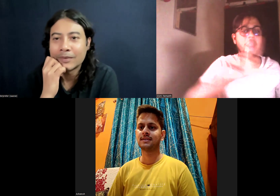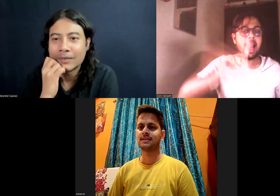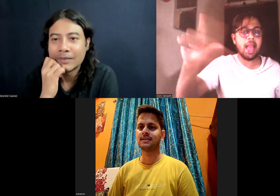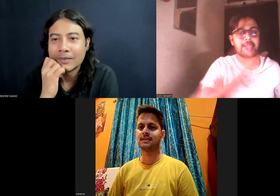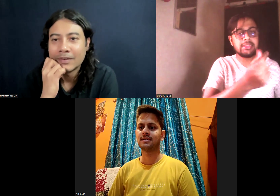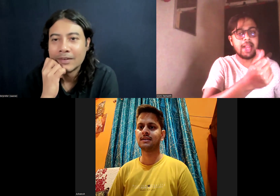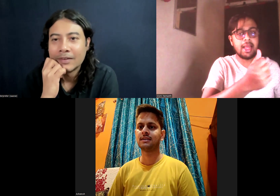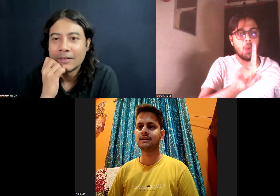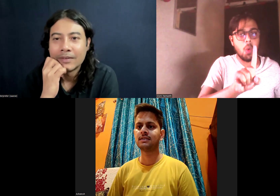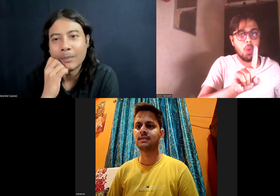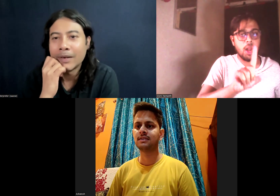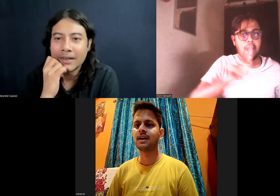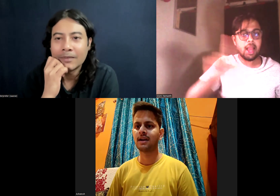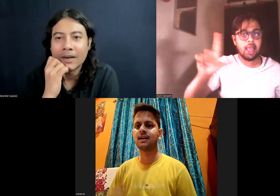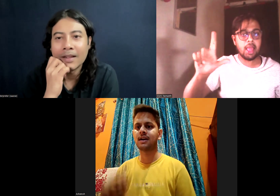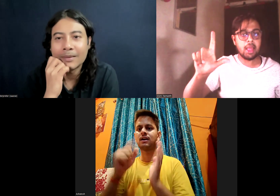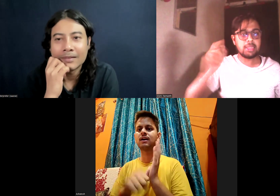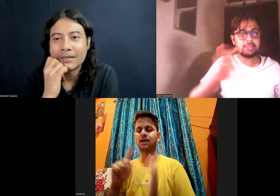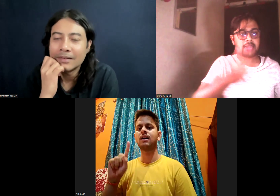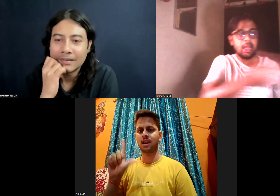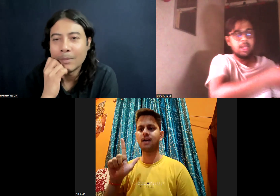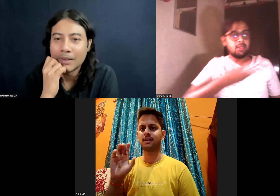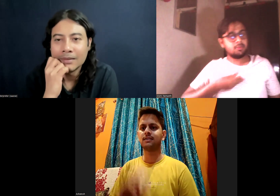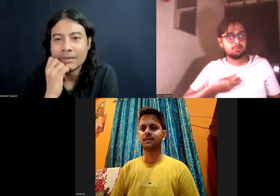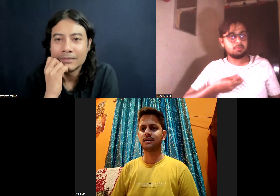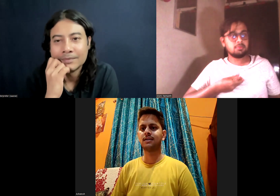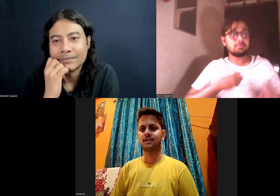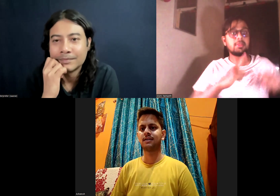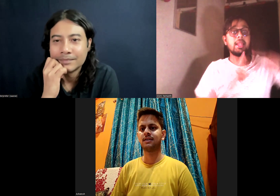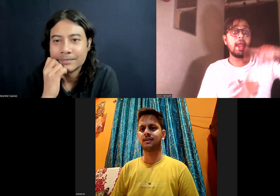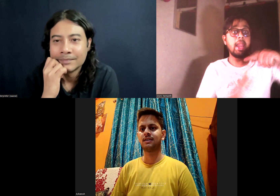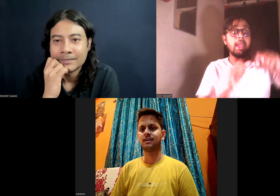different. So somebody gets 1 lakh a month,